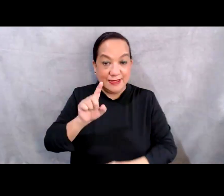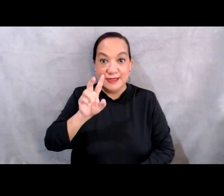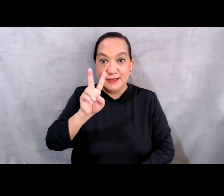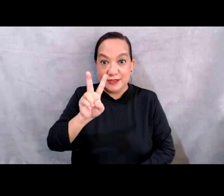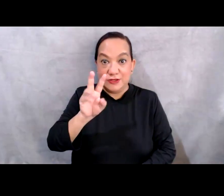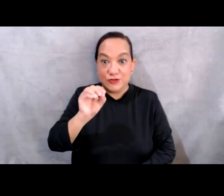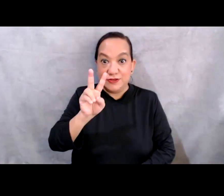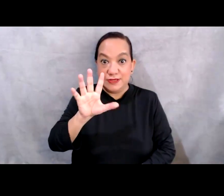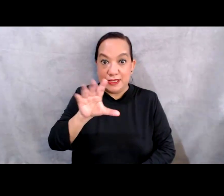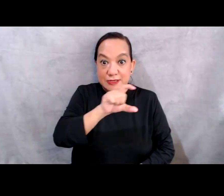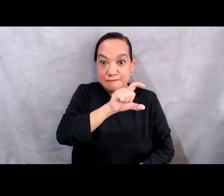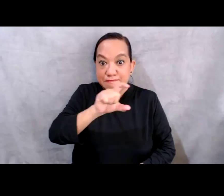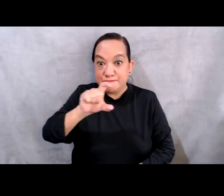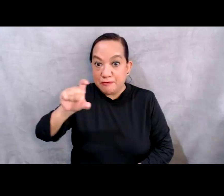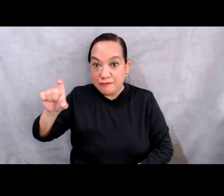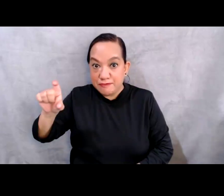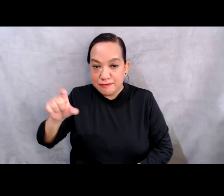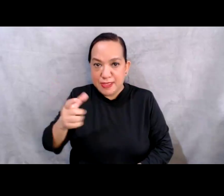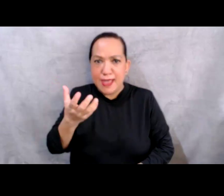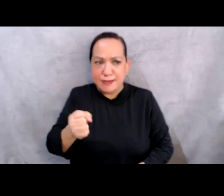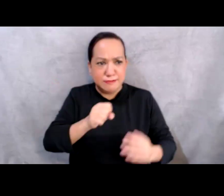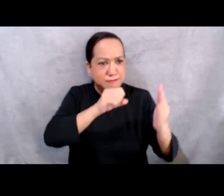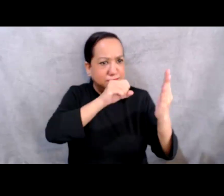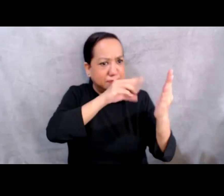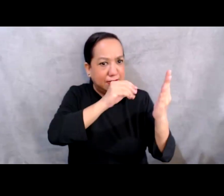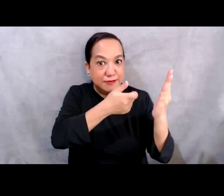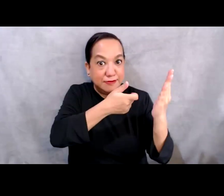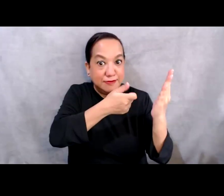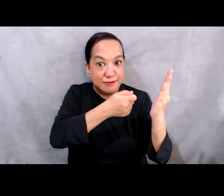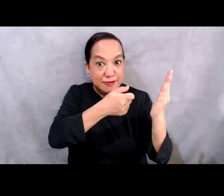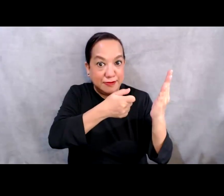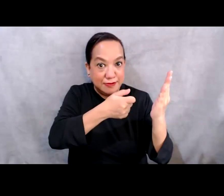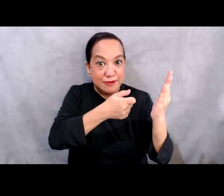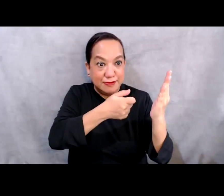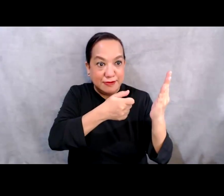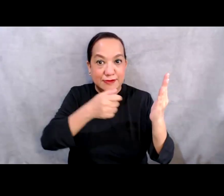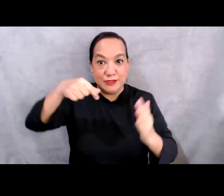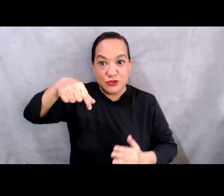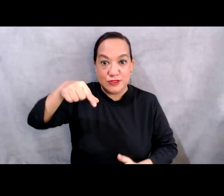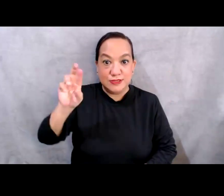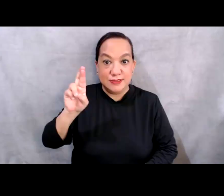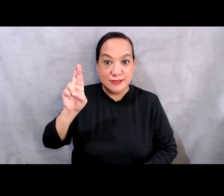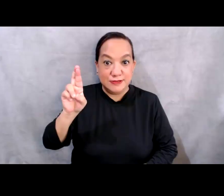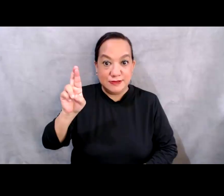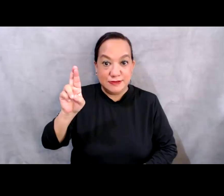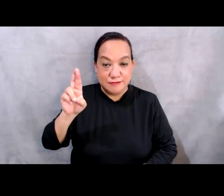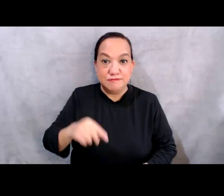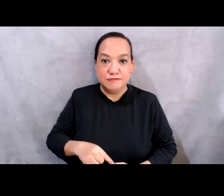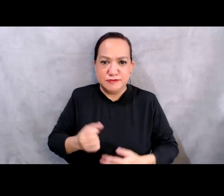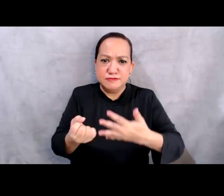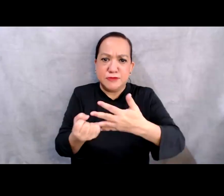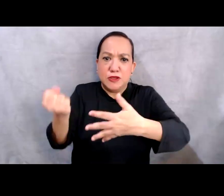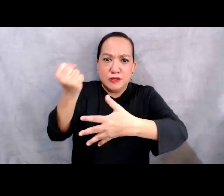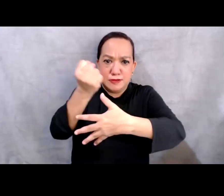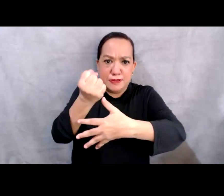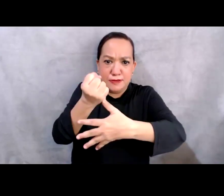wish to ask any questions. However, just to say that we will prioritize questions from those of you who are here with us in